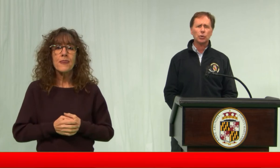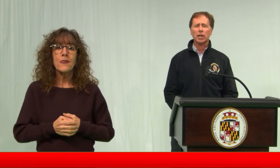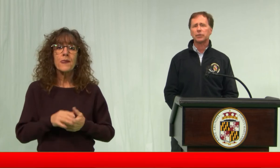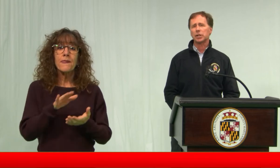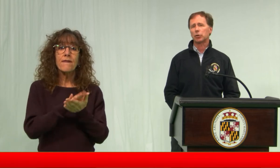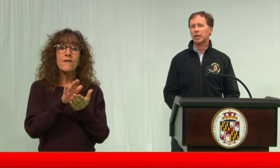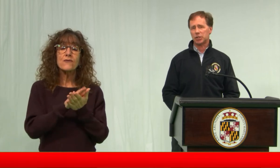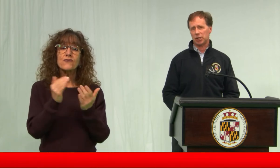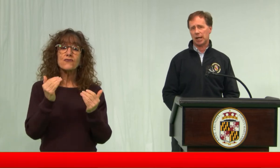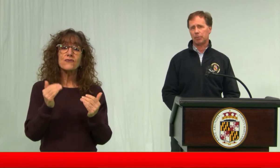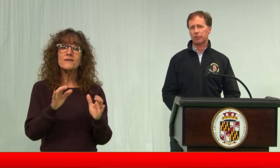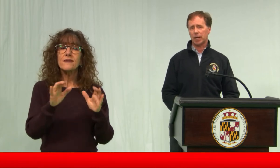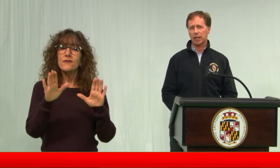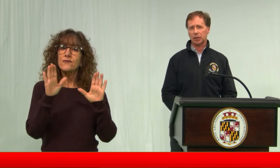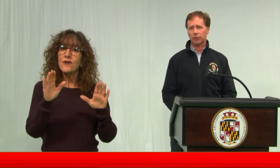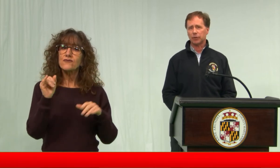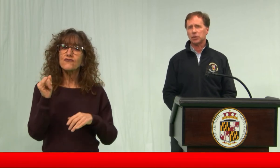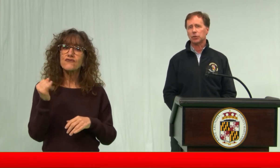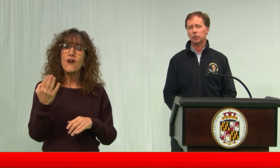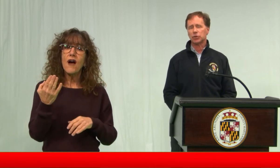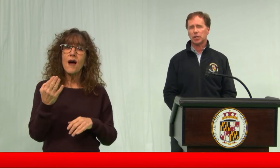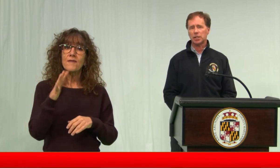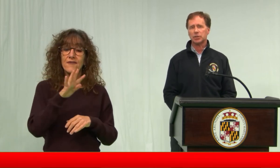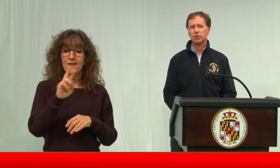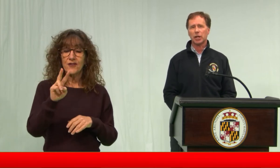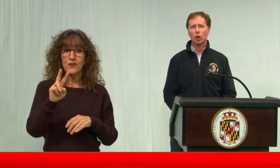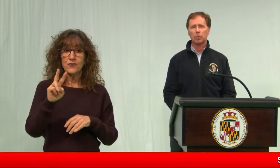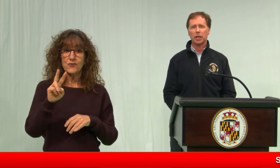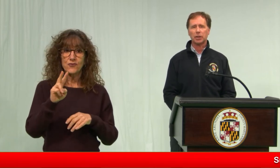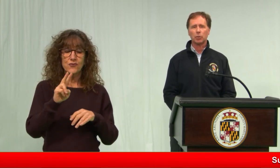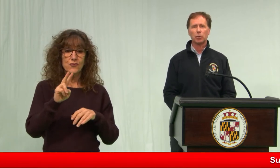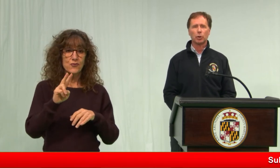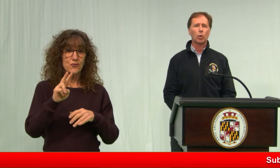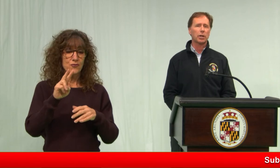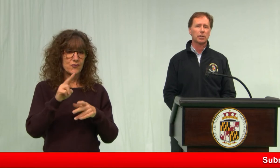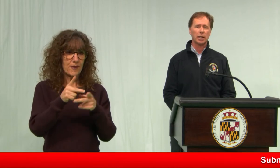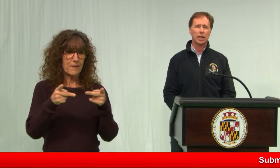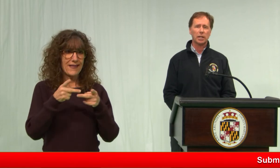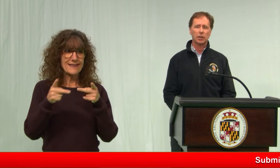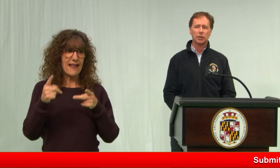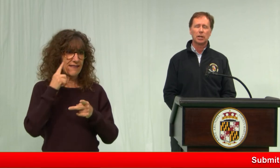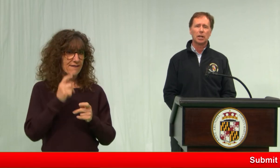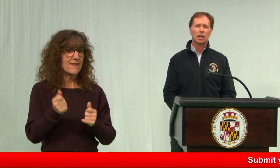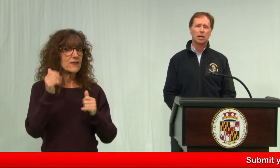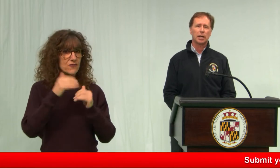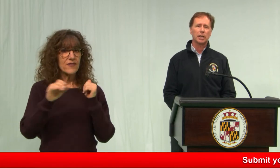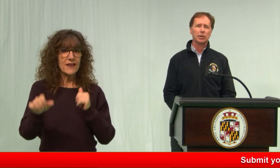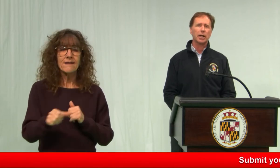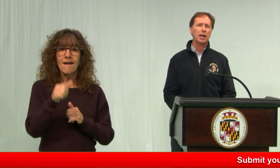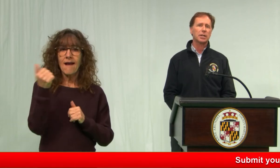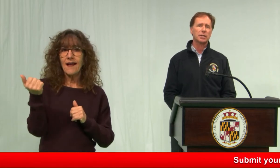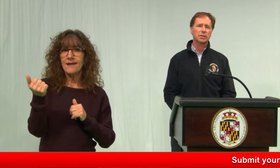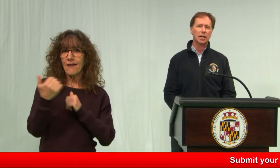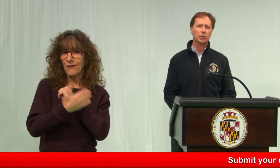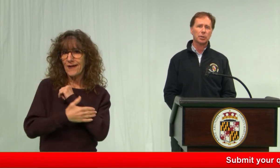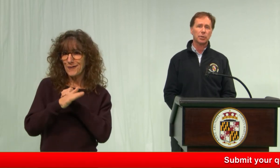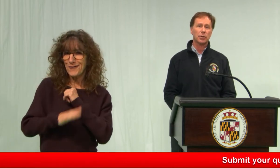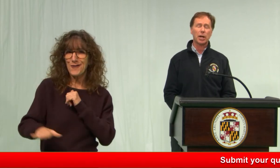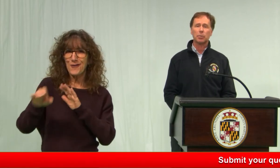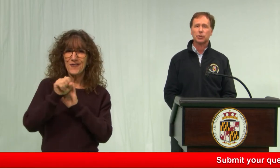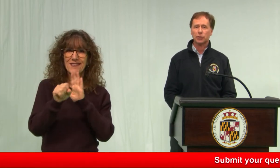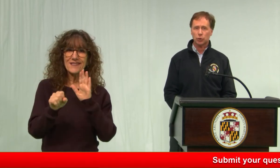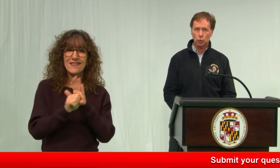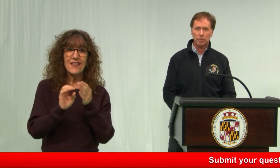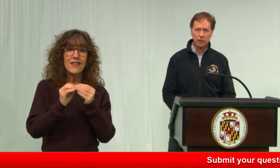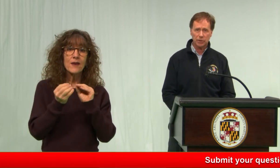Our schools have done a great job of getting the 52 sites that they opened. I think we were quicker than any other county in the state in terms of